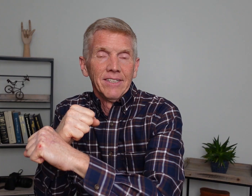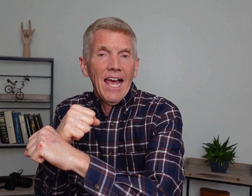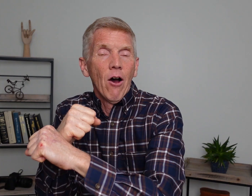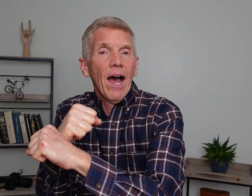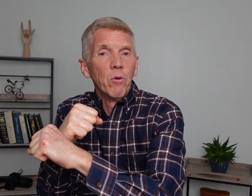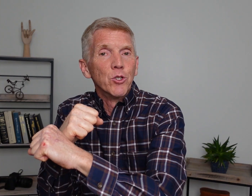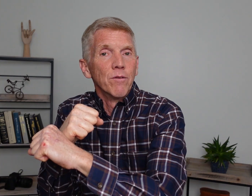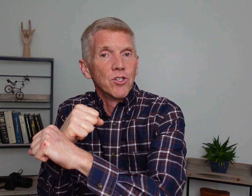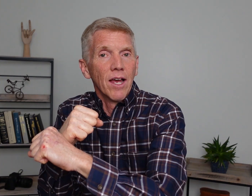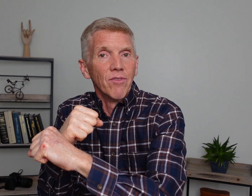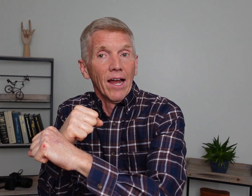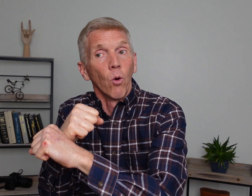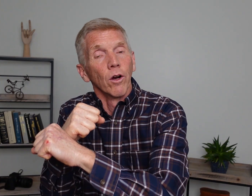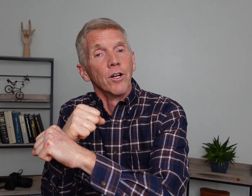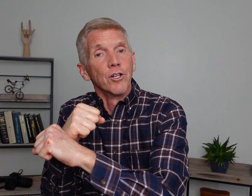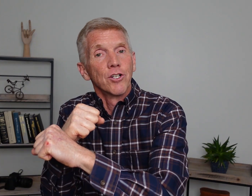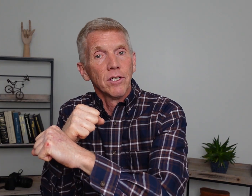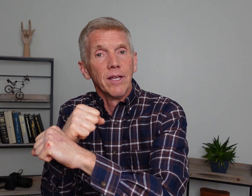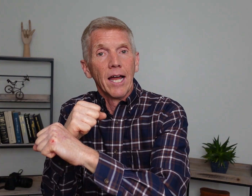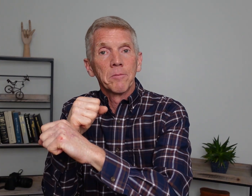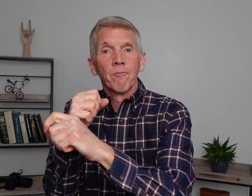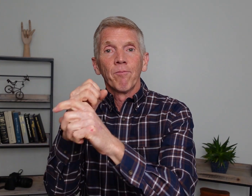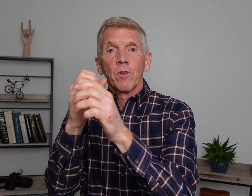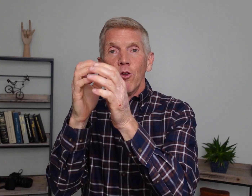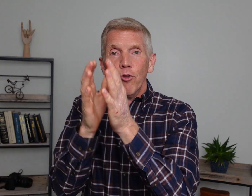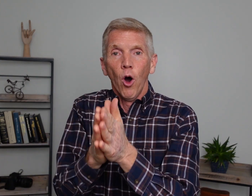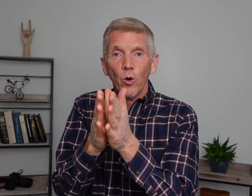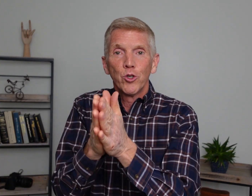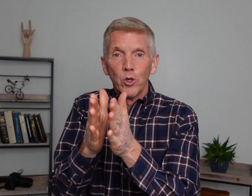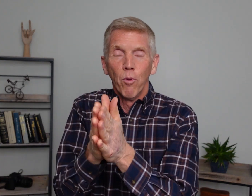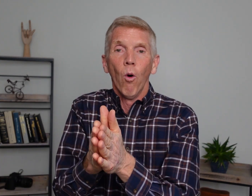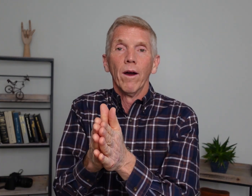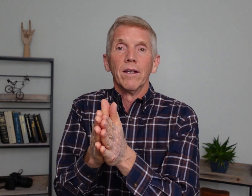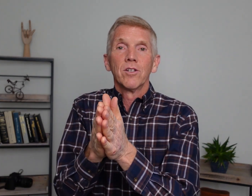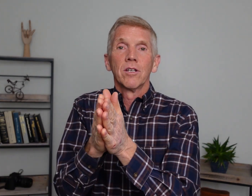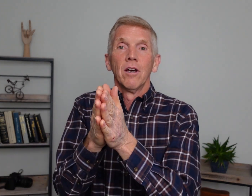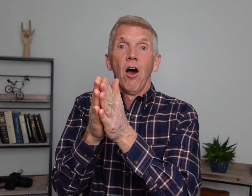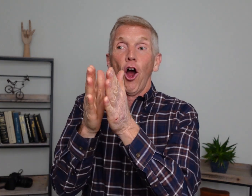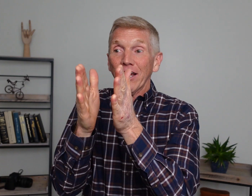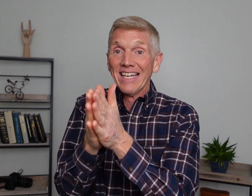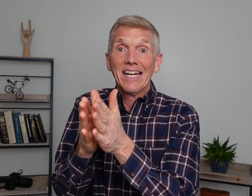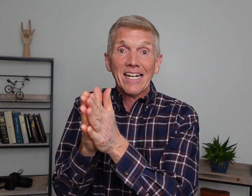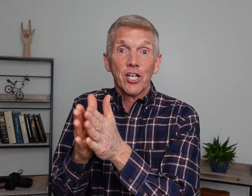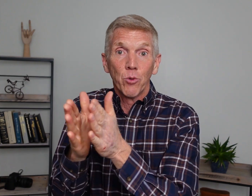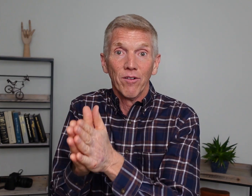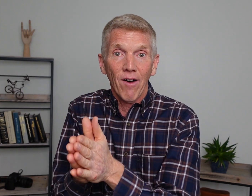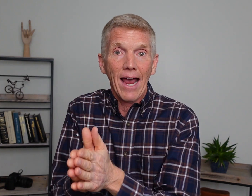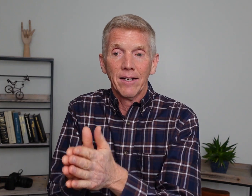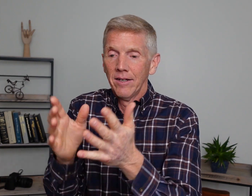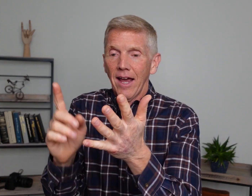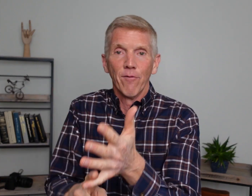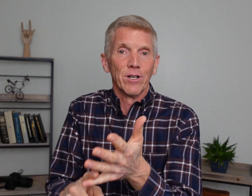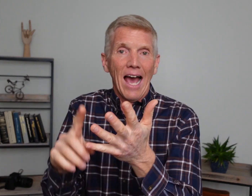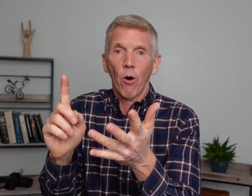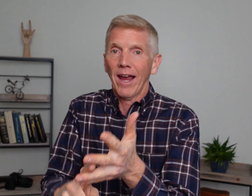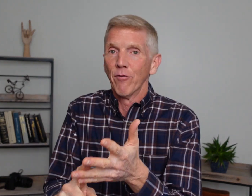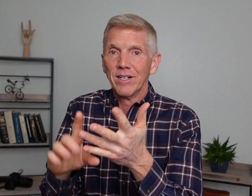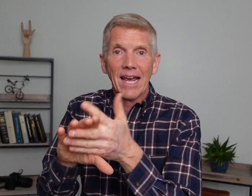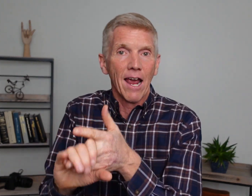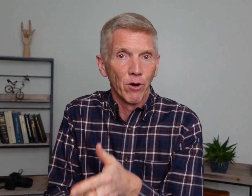Now, how would you have said that or understood that? Those two boys are getting into a fight every hour, every day, every